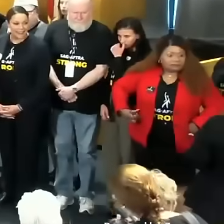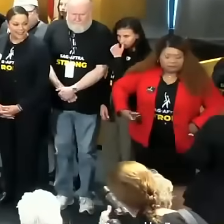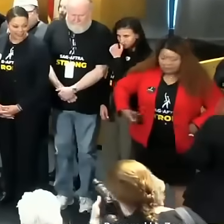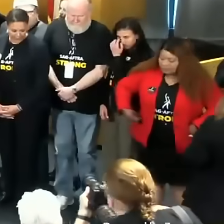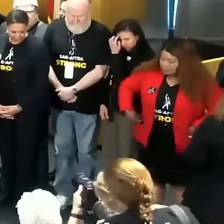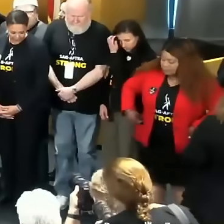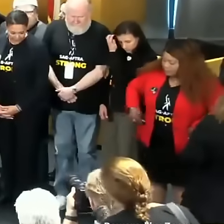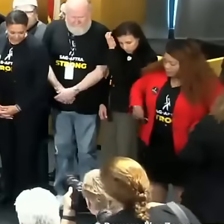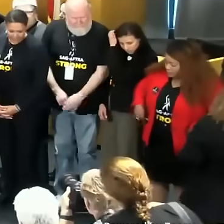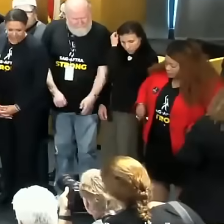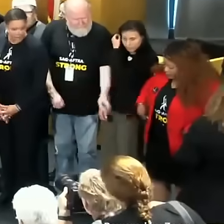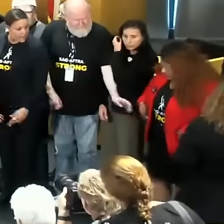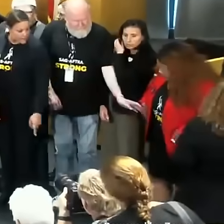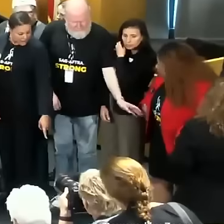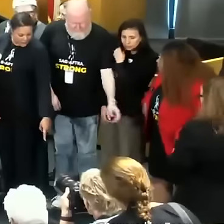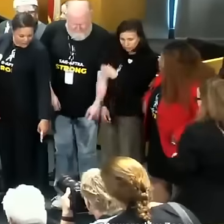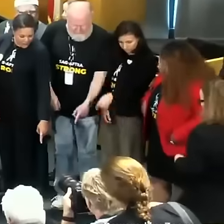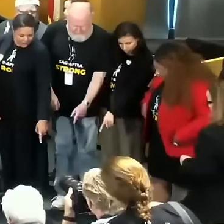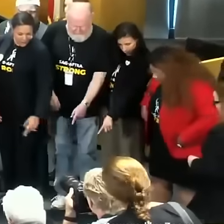small stats.